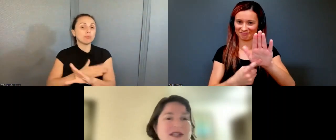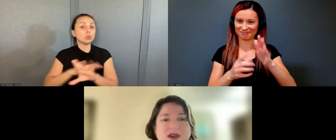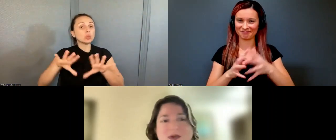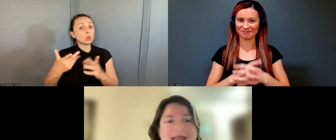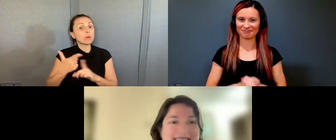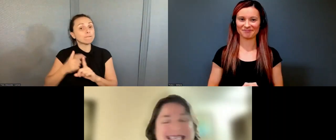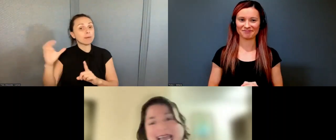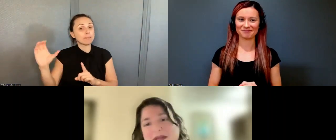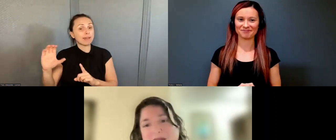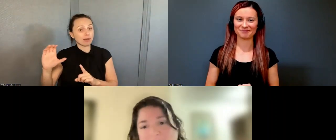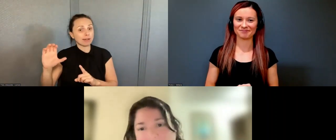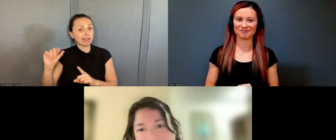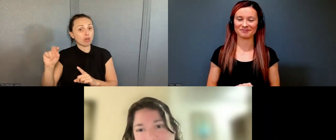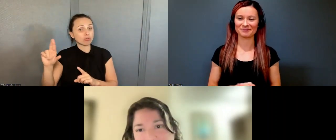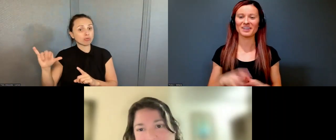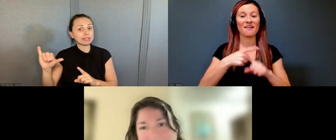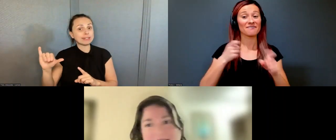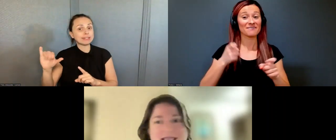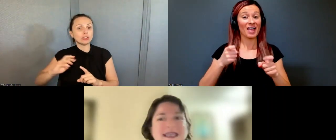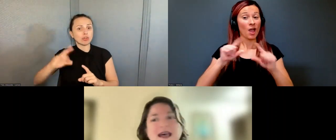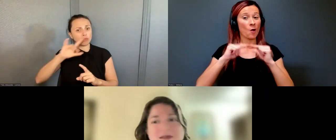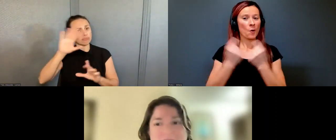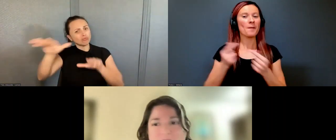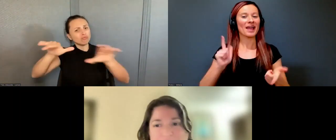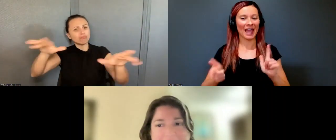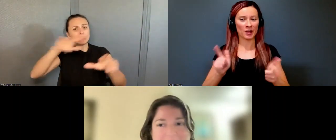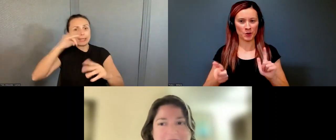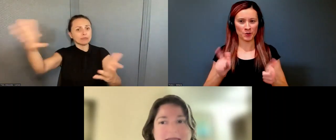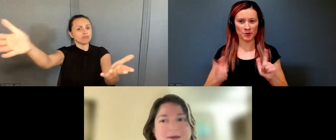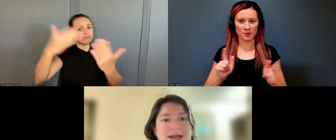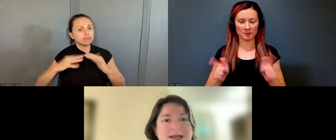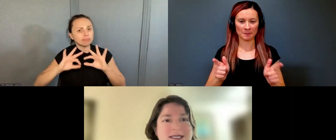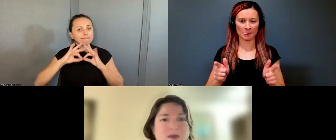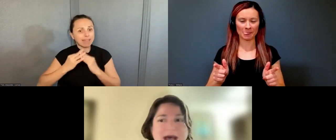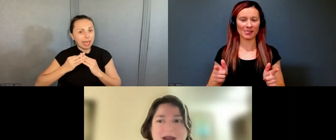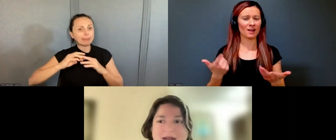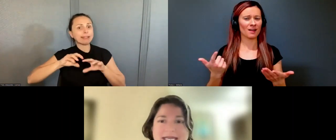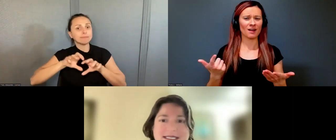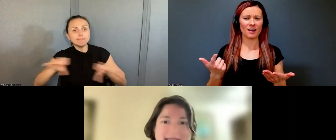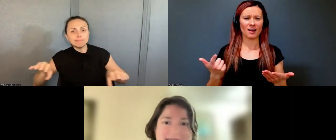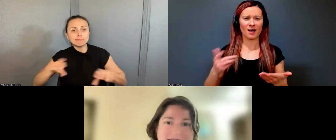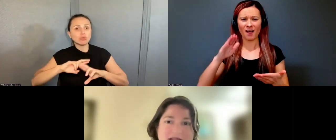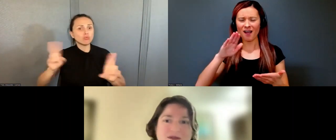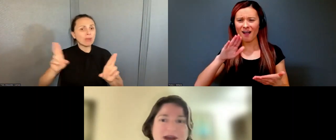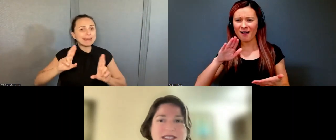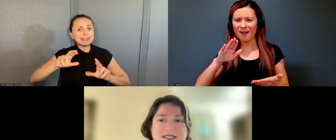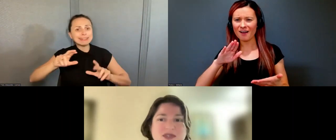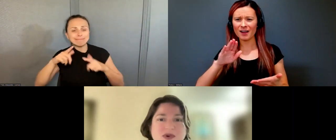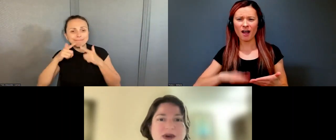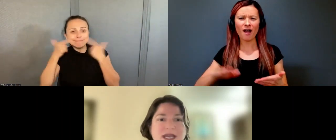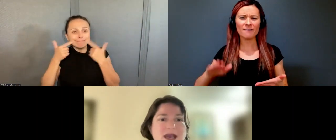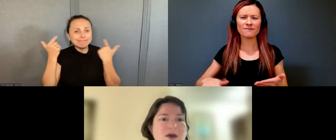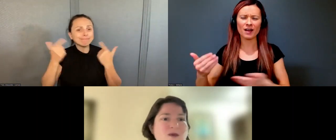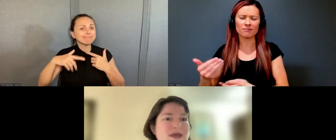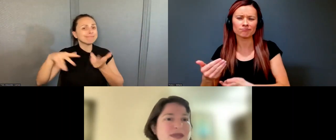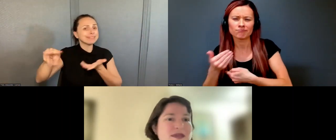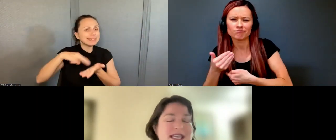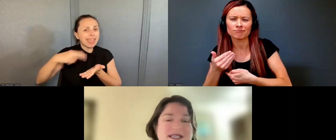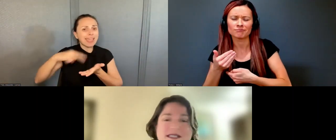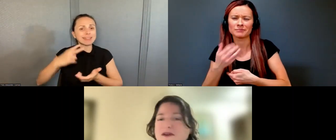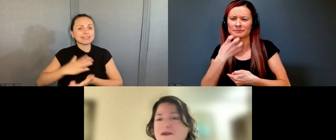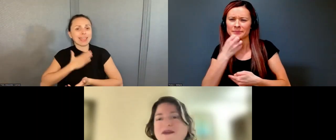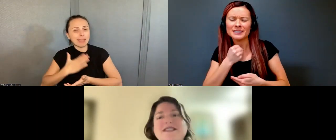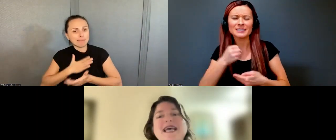So gather your kids, gather the whole family, get ready to smile and dance and find some joy